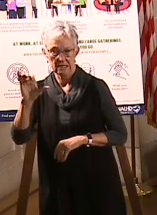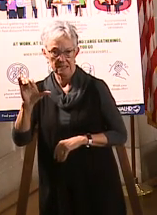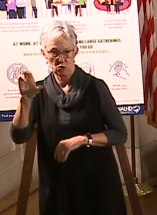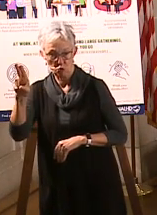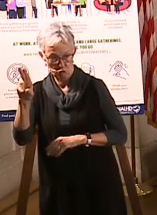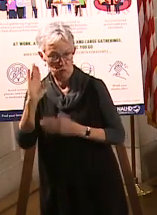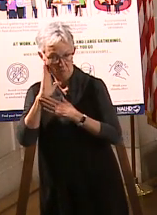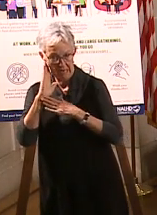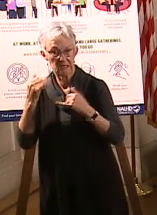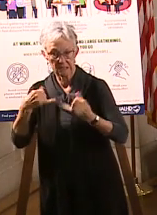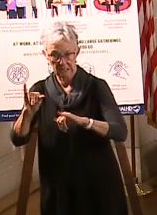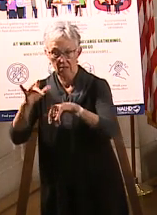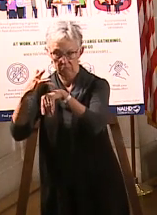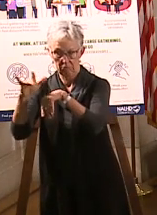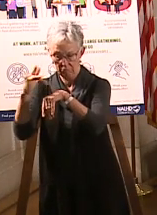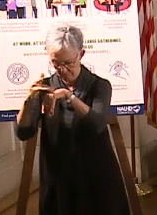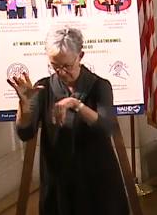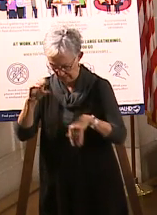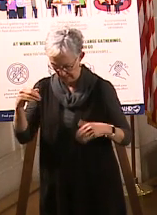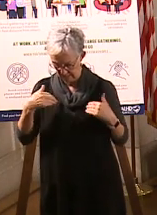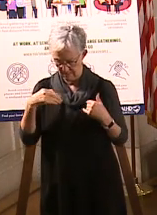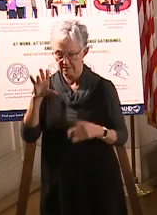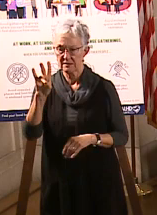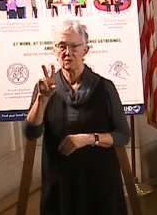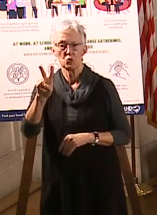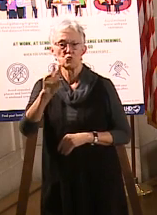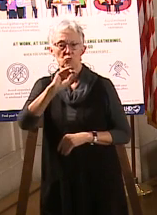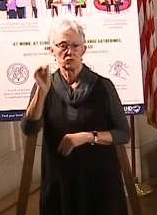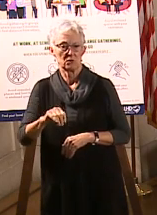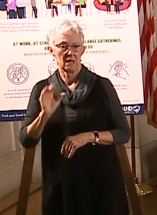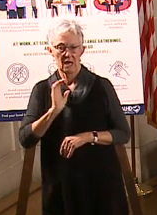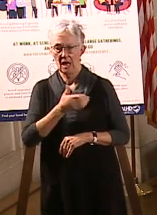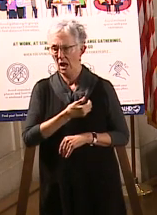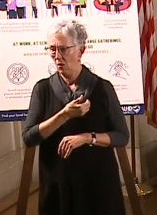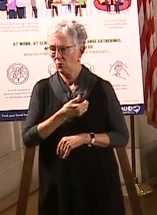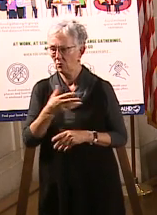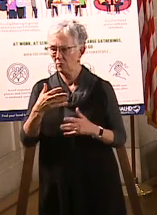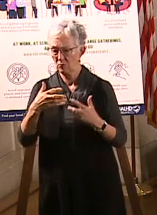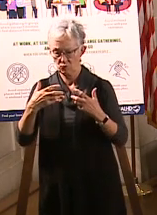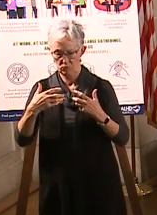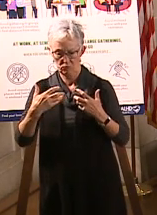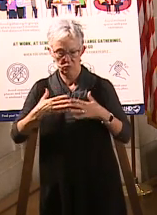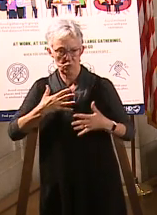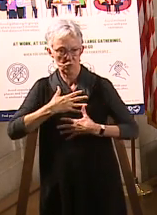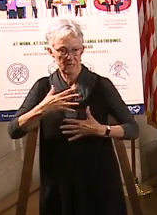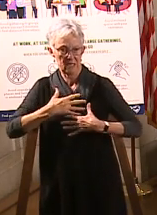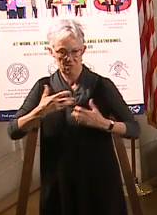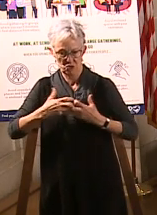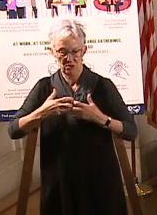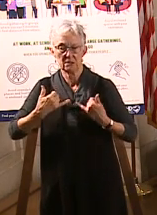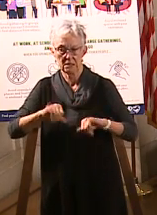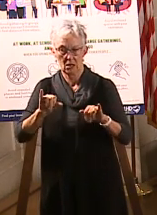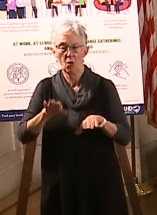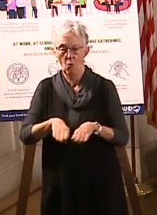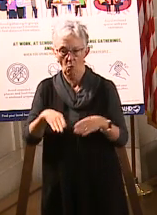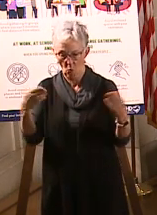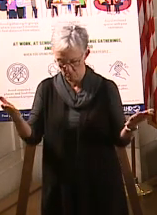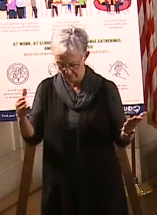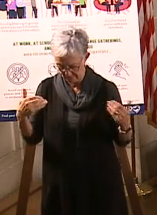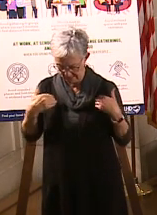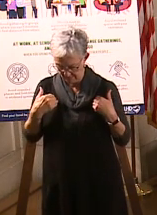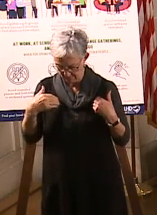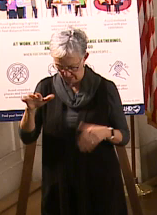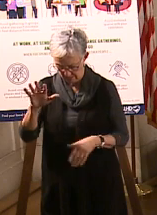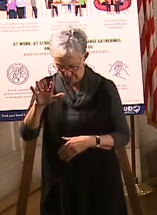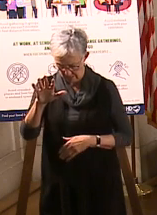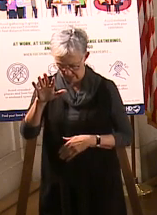we're roughly between 12 and 13% of all of our hospital beds are being taken by coronavirus patients. That puts us in the